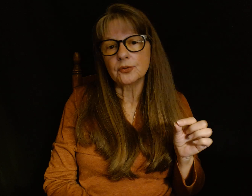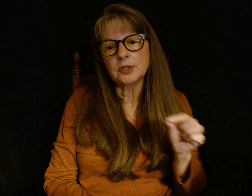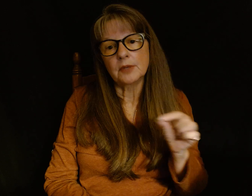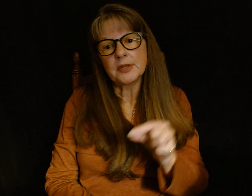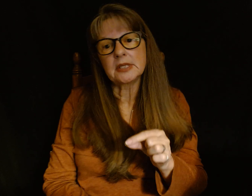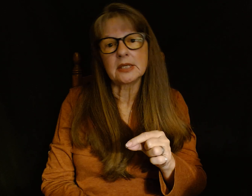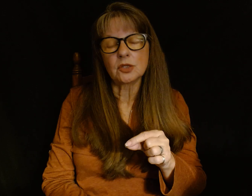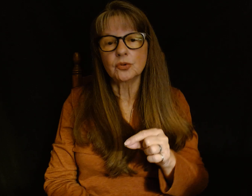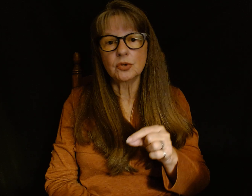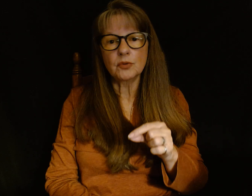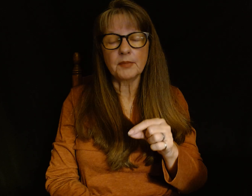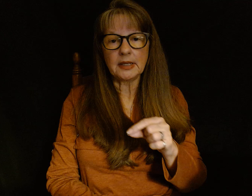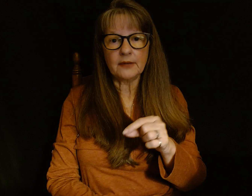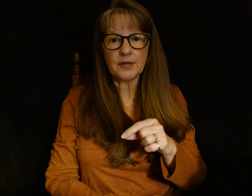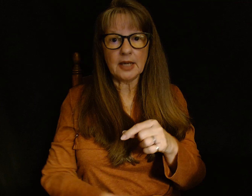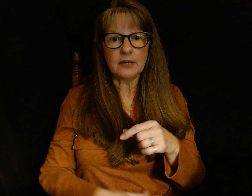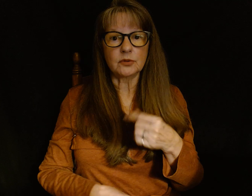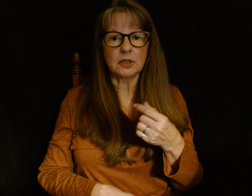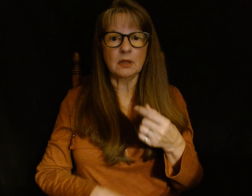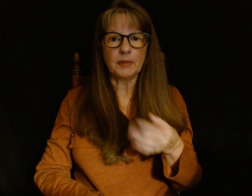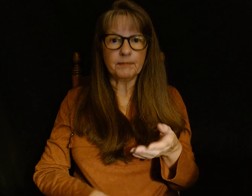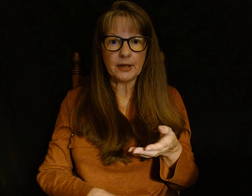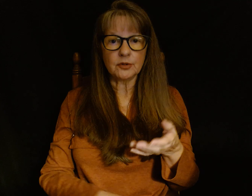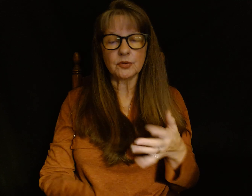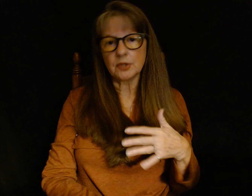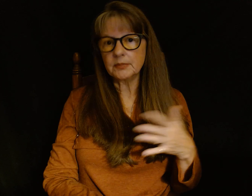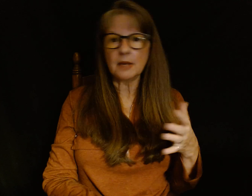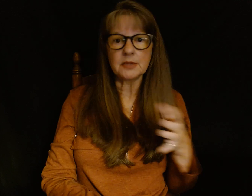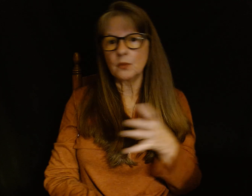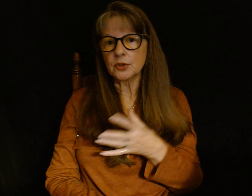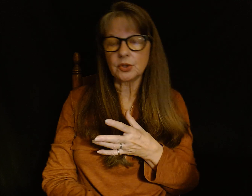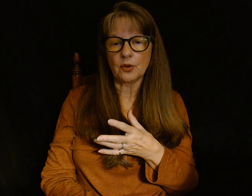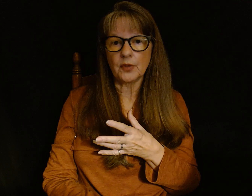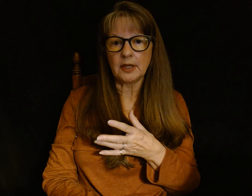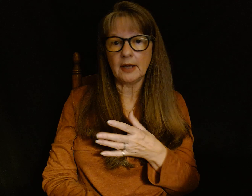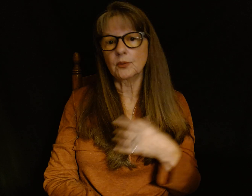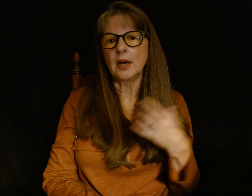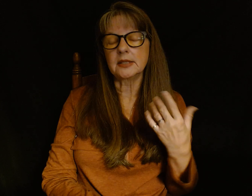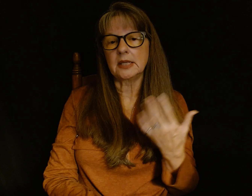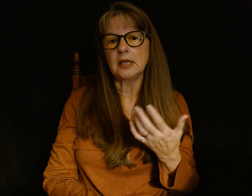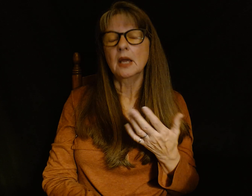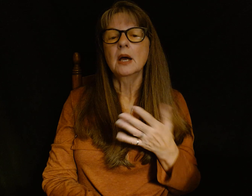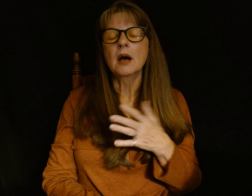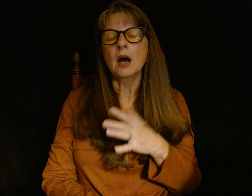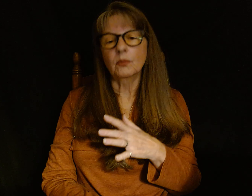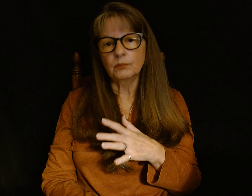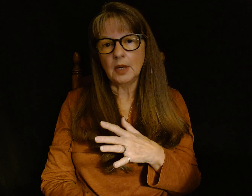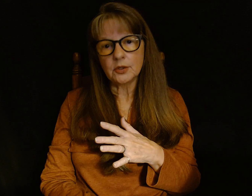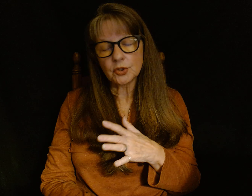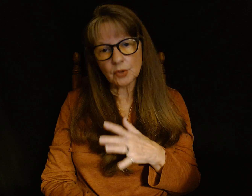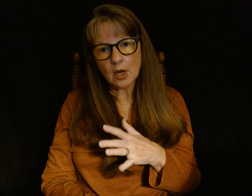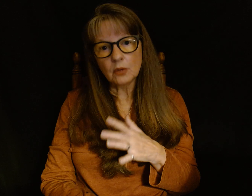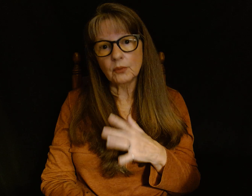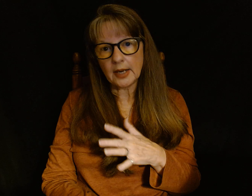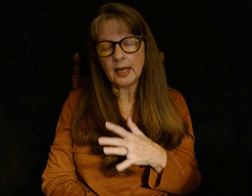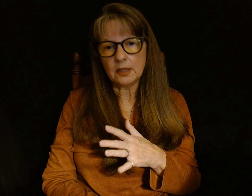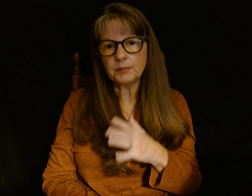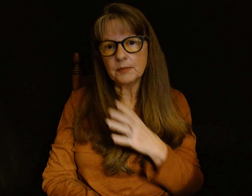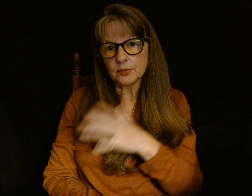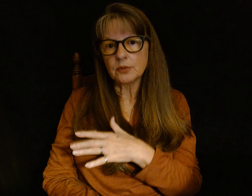some things that I still do with my left hand that's a little bit better. So sometimes I will start on the left where I see strong right-handed people do